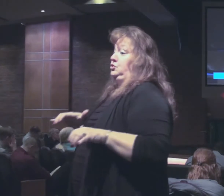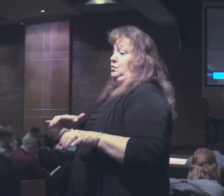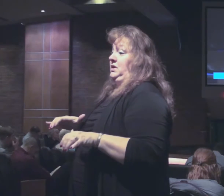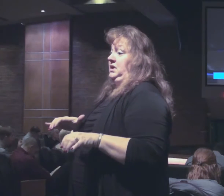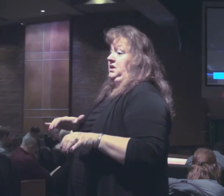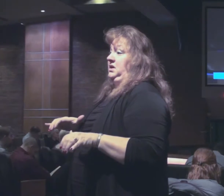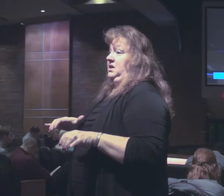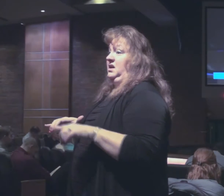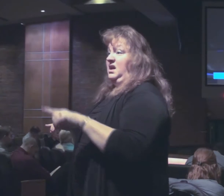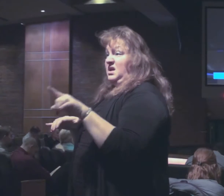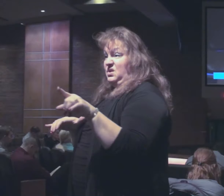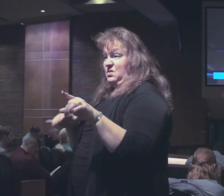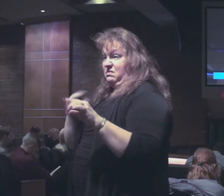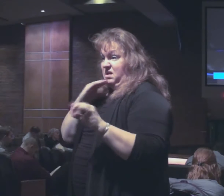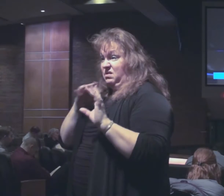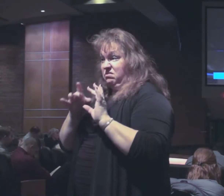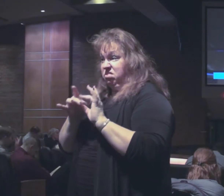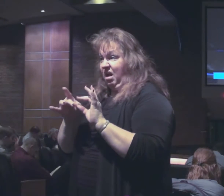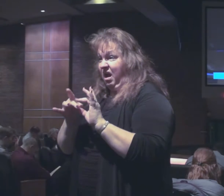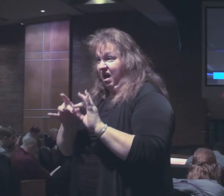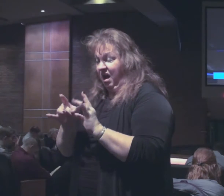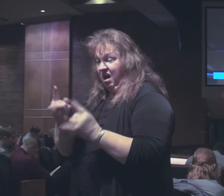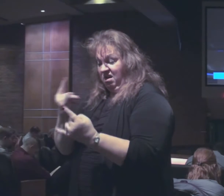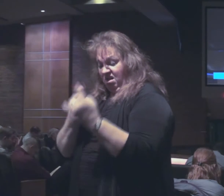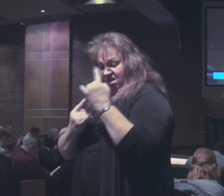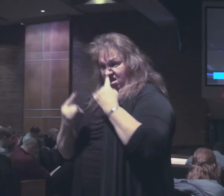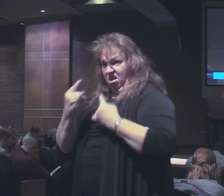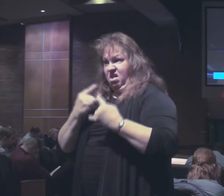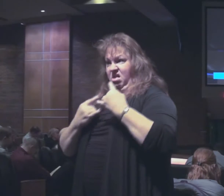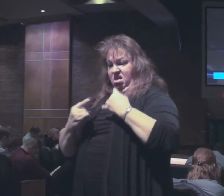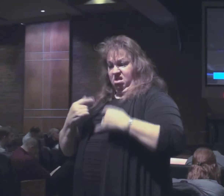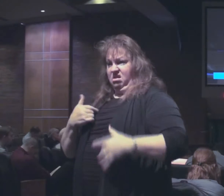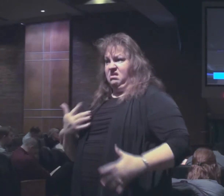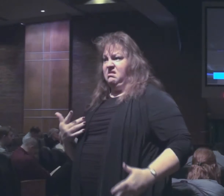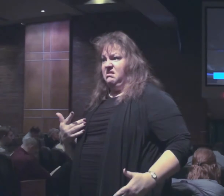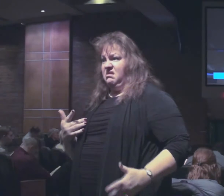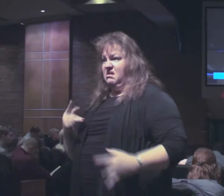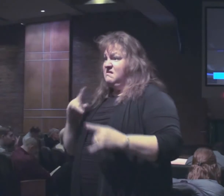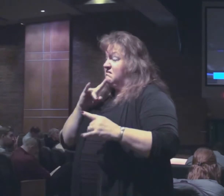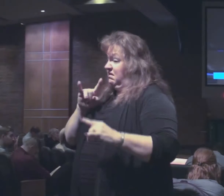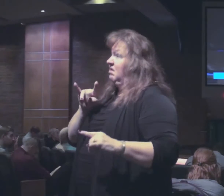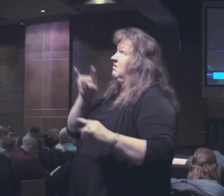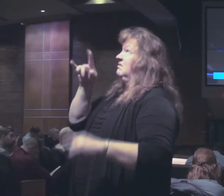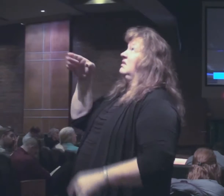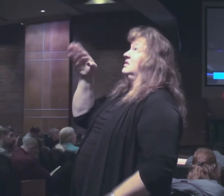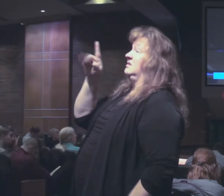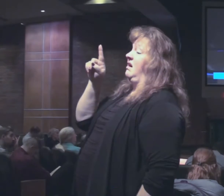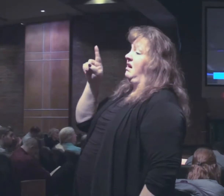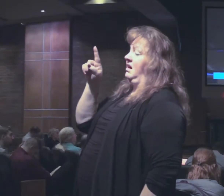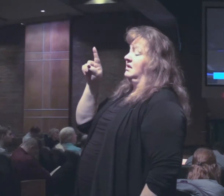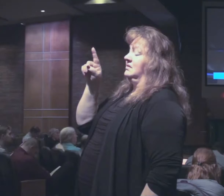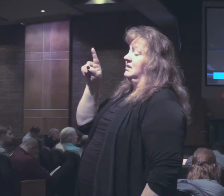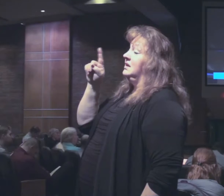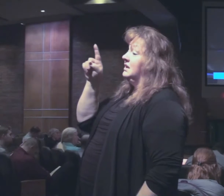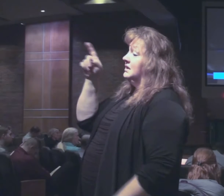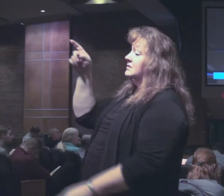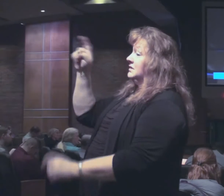Your slanders, your accusations, and your attack on the God who has provided His righteousness for